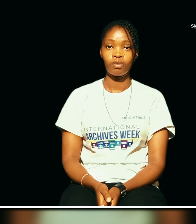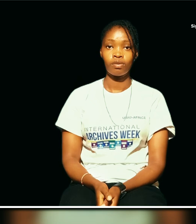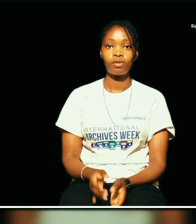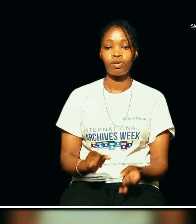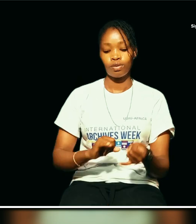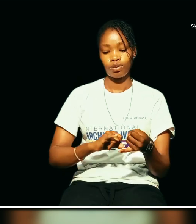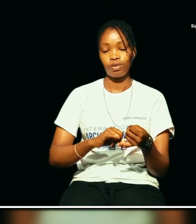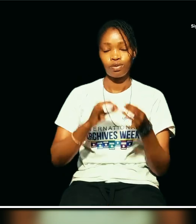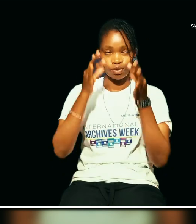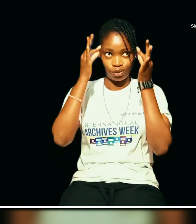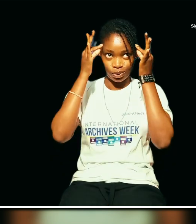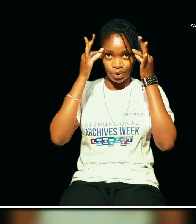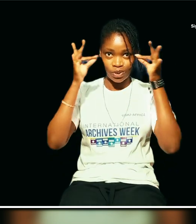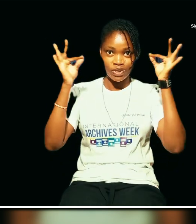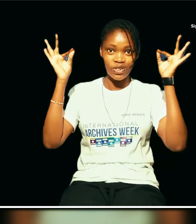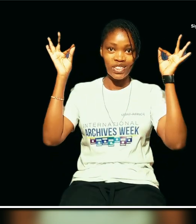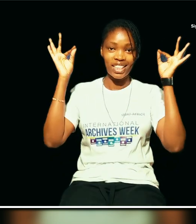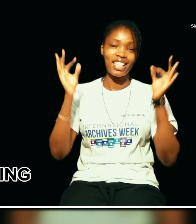wedding,